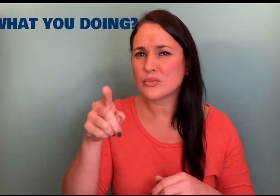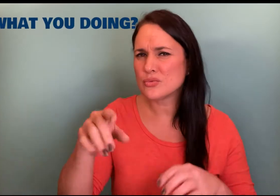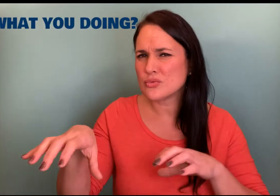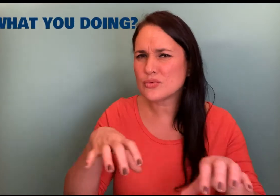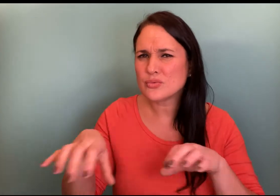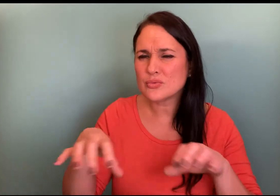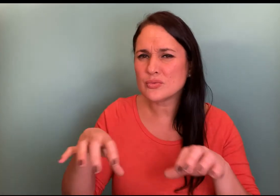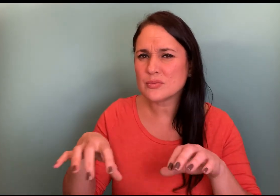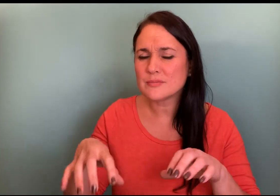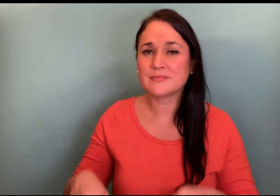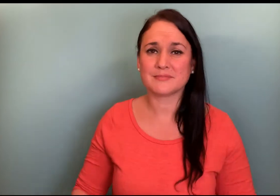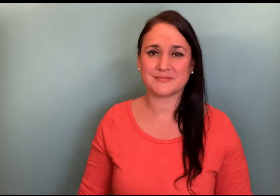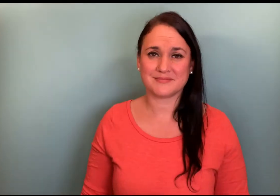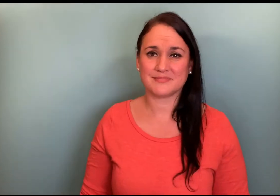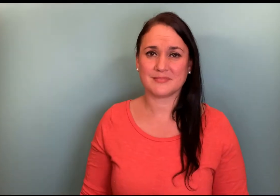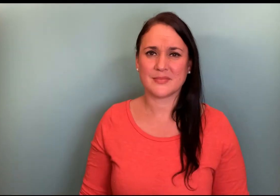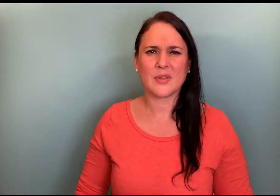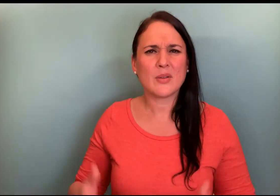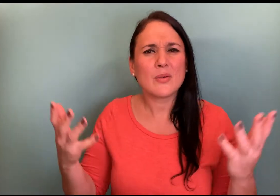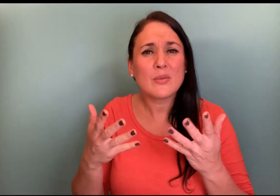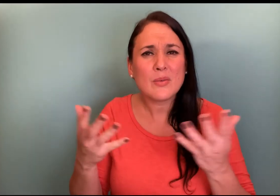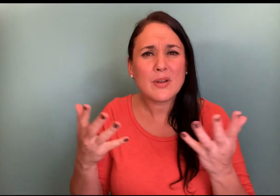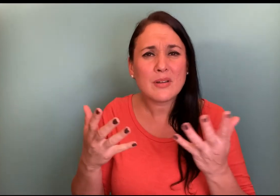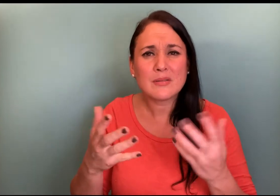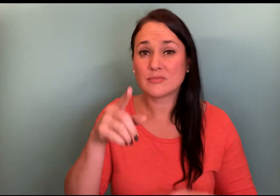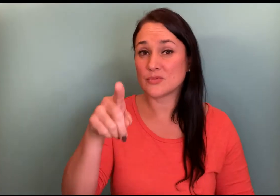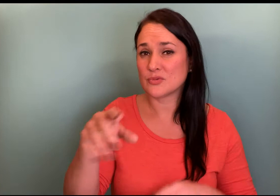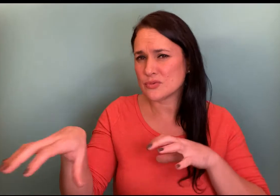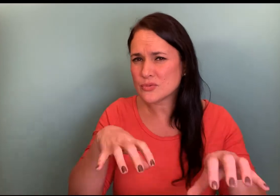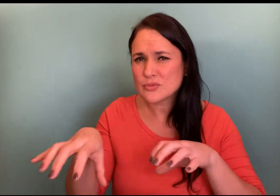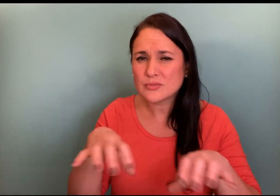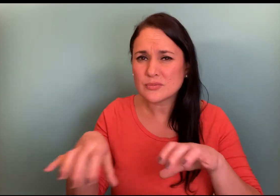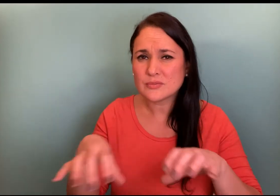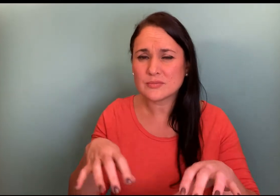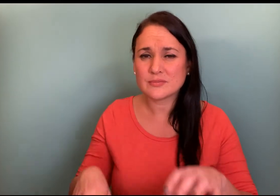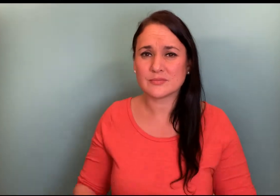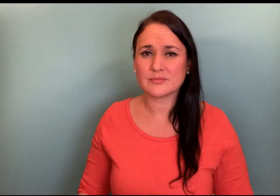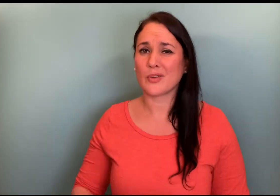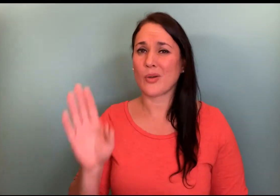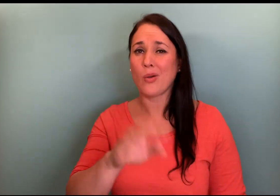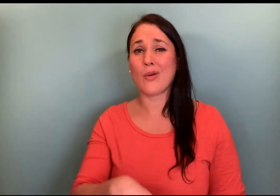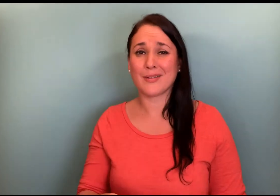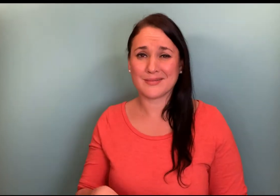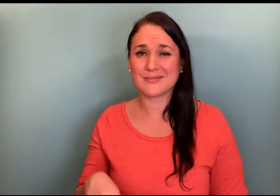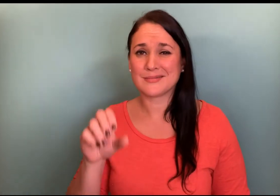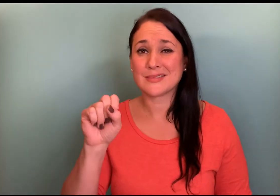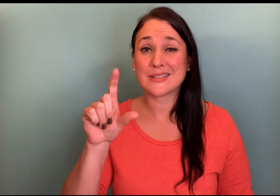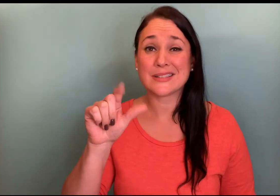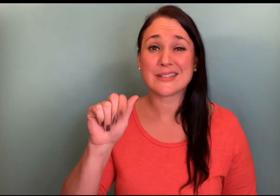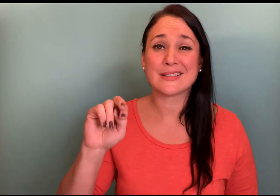What are you doing? What are you doing? Or you could use a deaf slang and